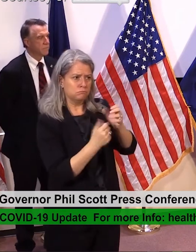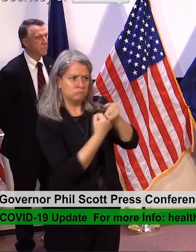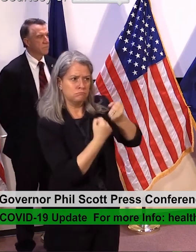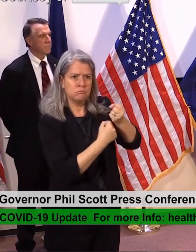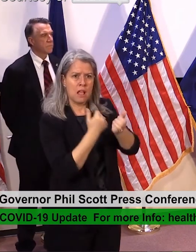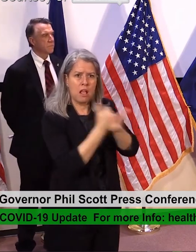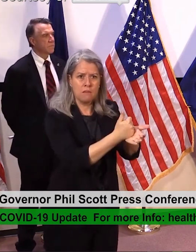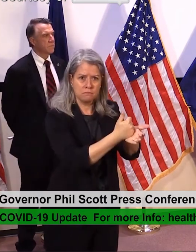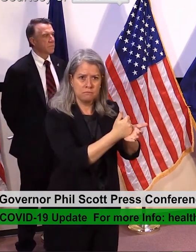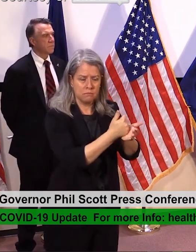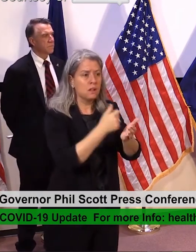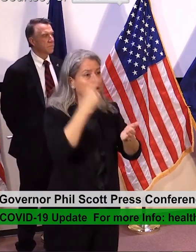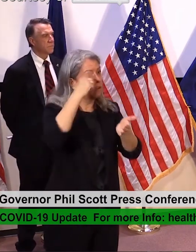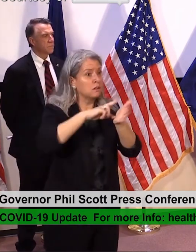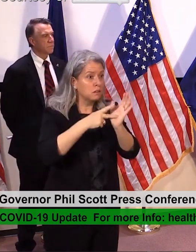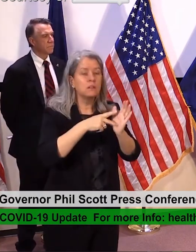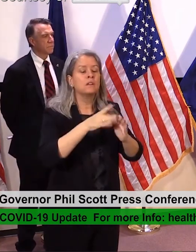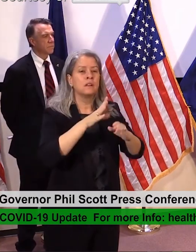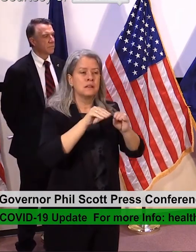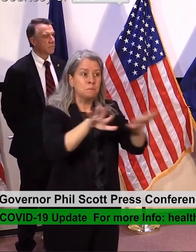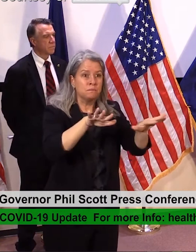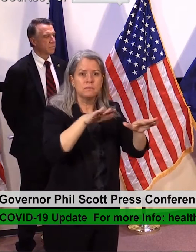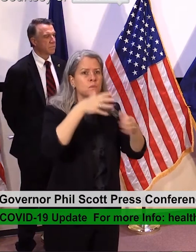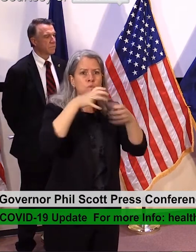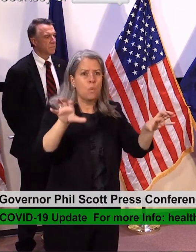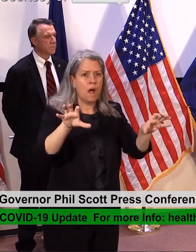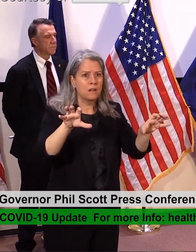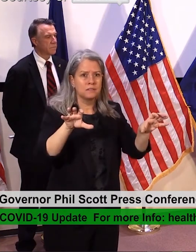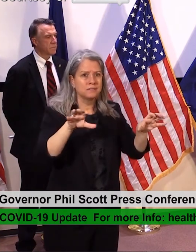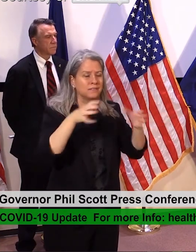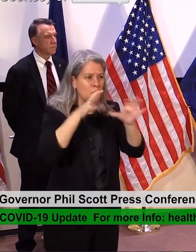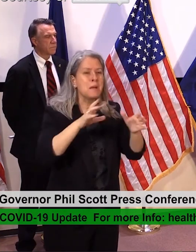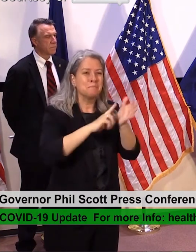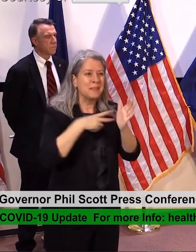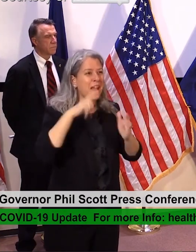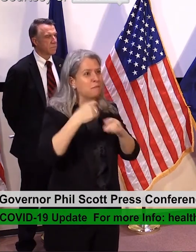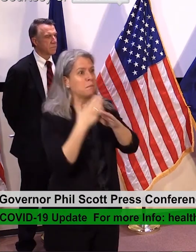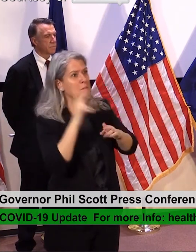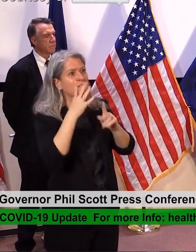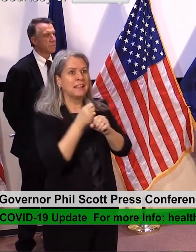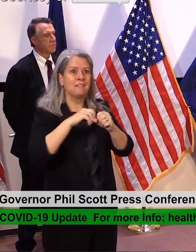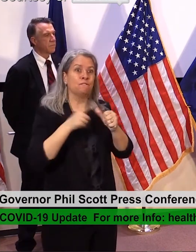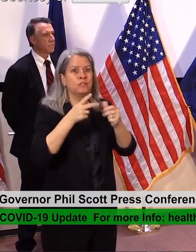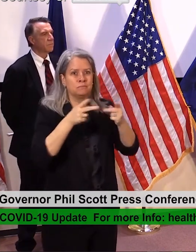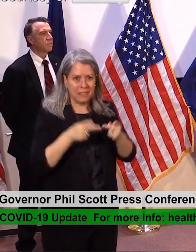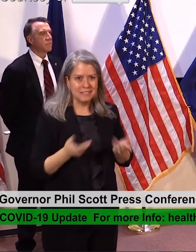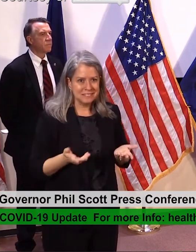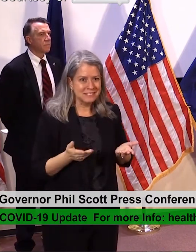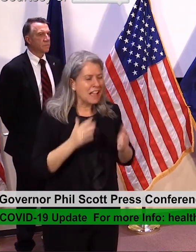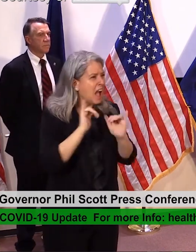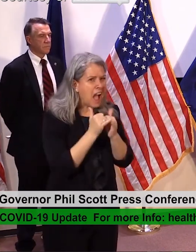Outbreak prevention and response starts with primary prevention, including working with facilities to